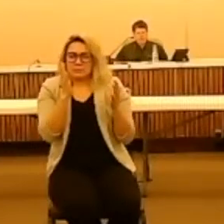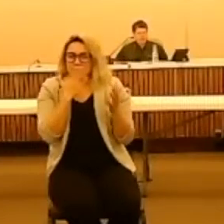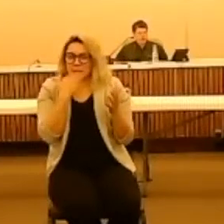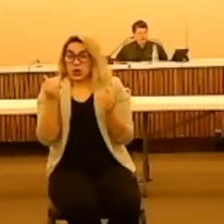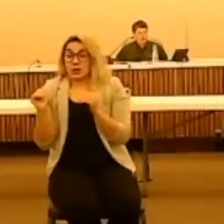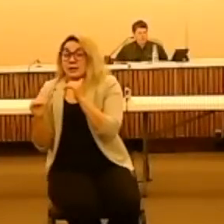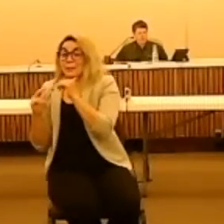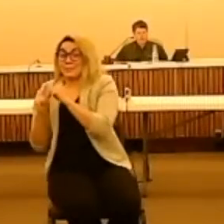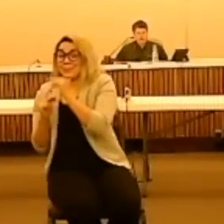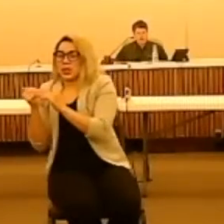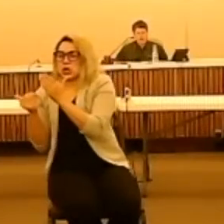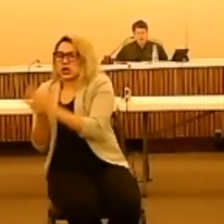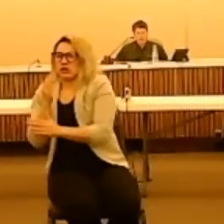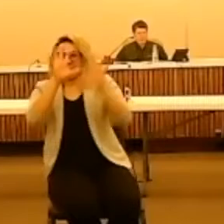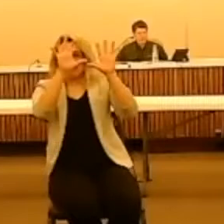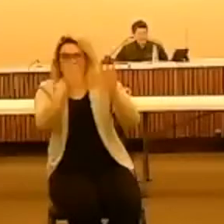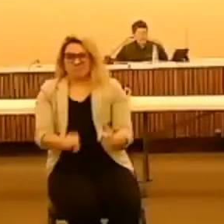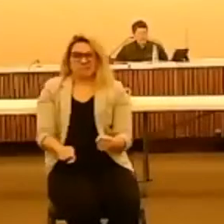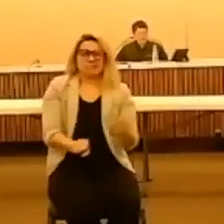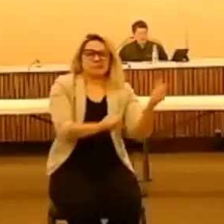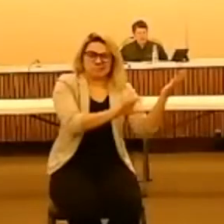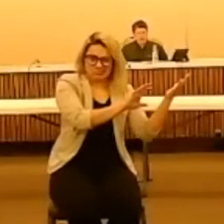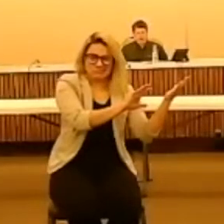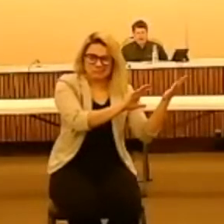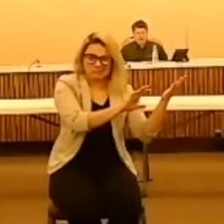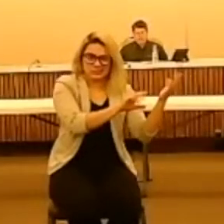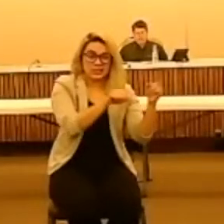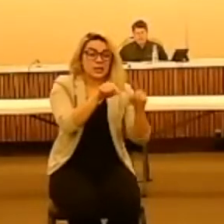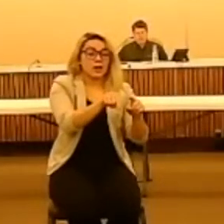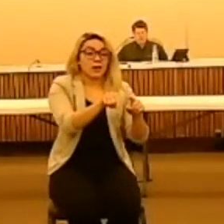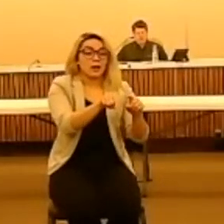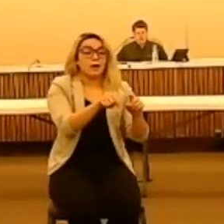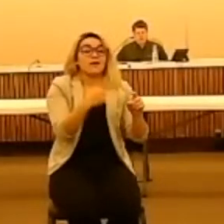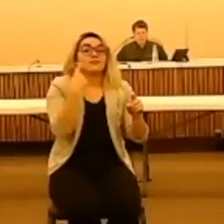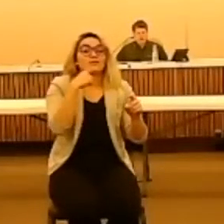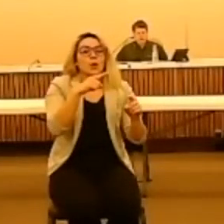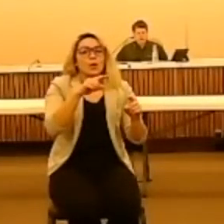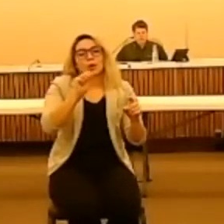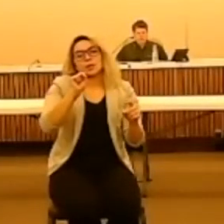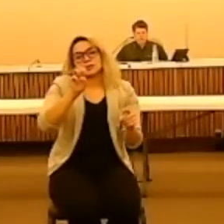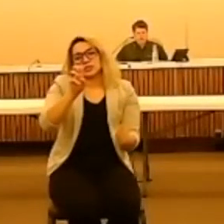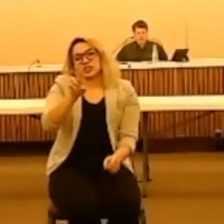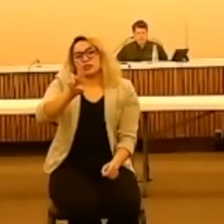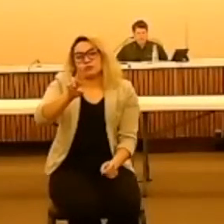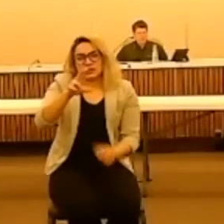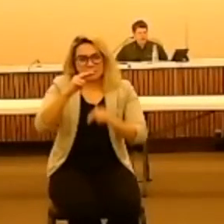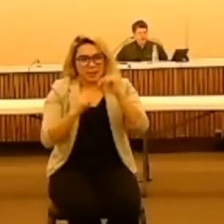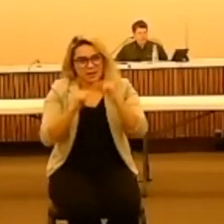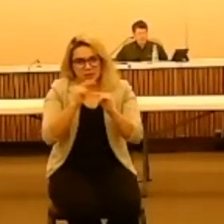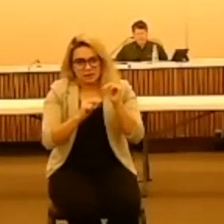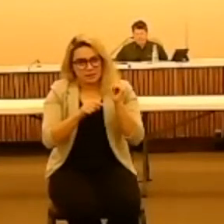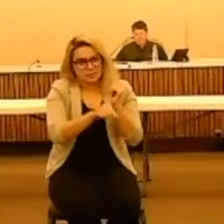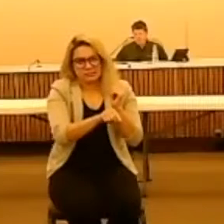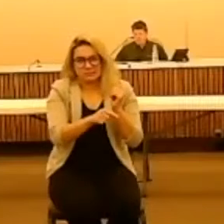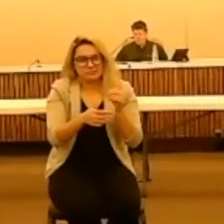for the location for the sewer building due to the turning radiuses of the